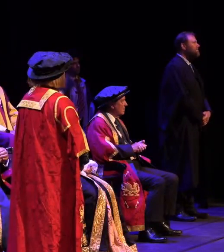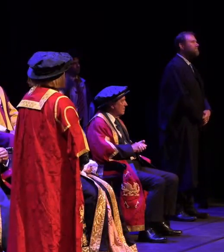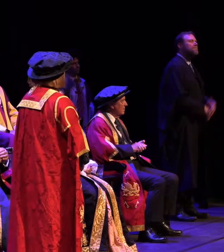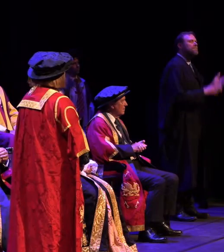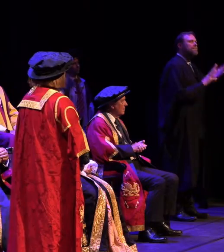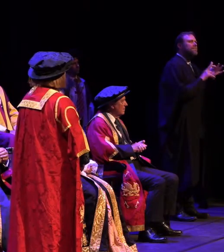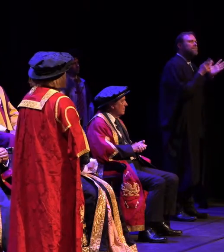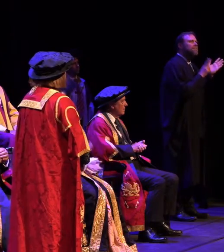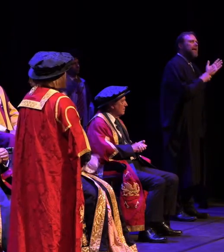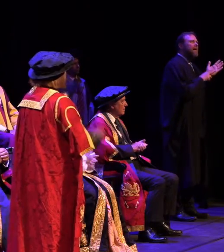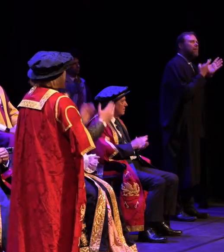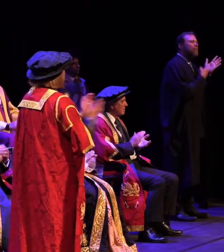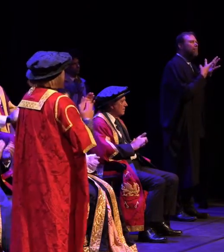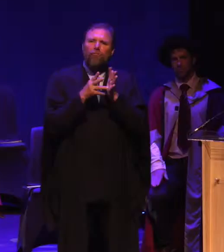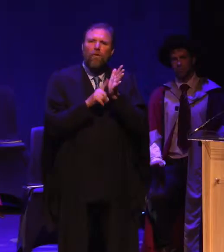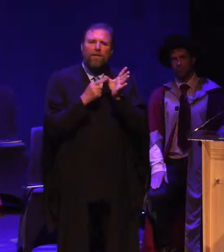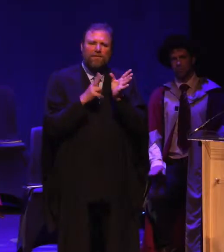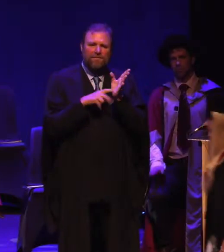Megan Rowland.